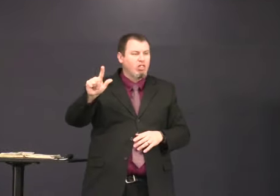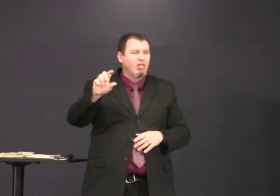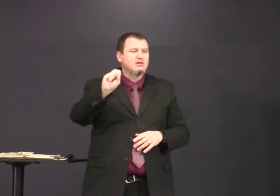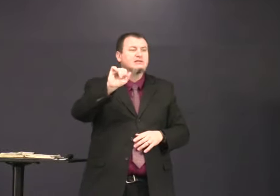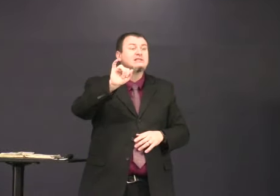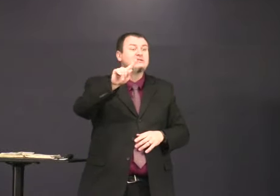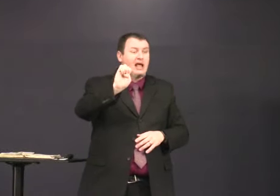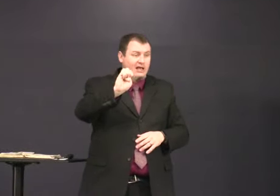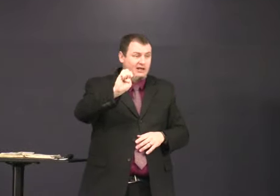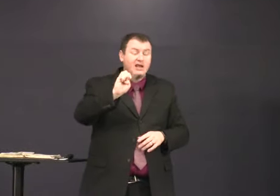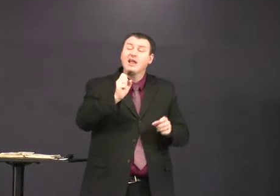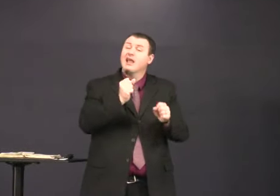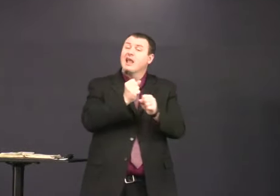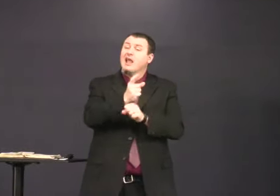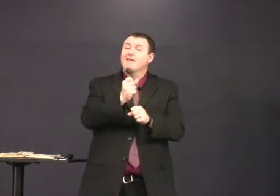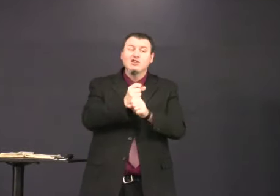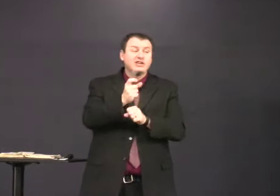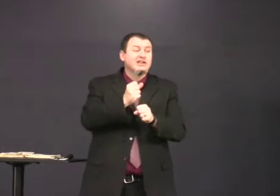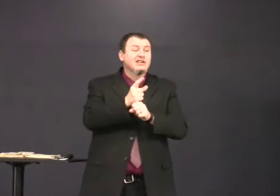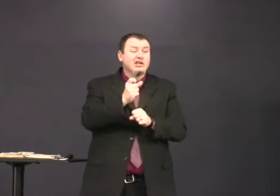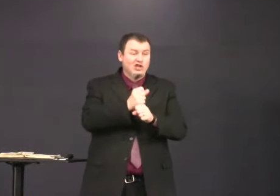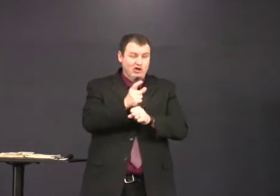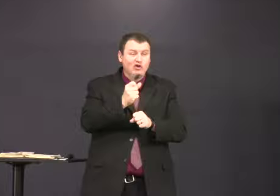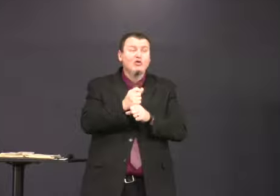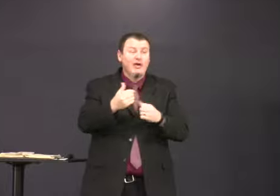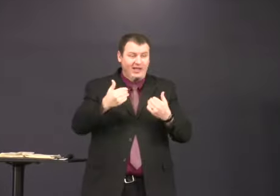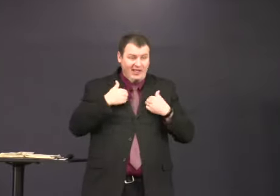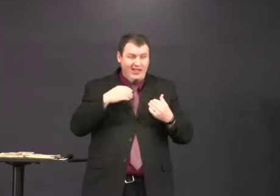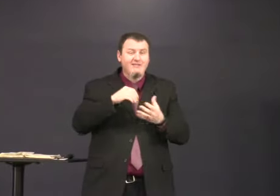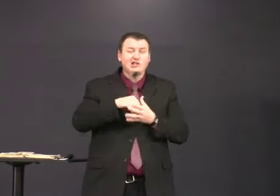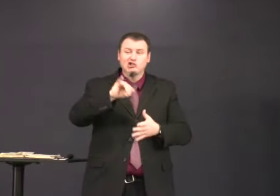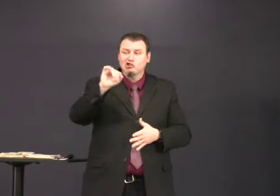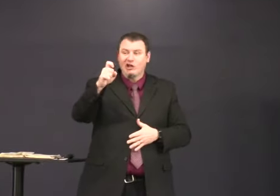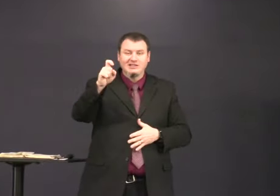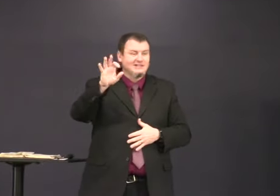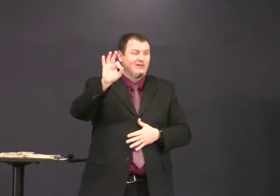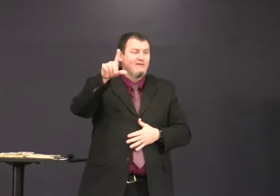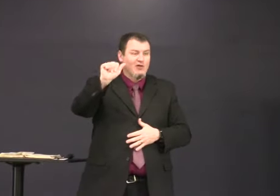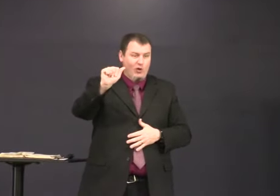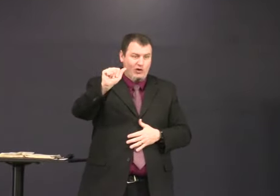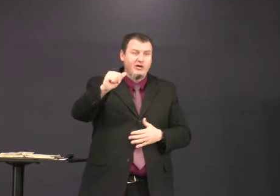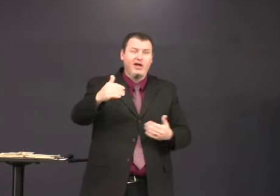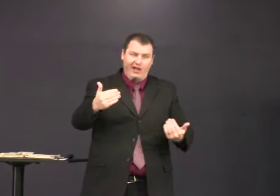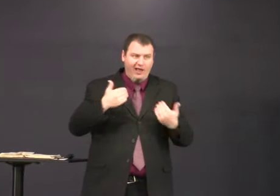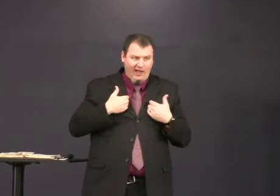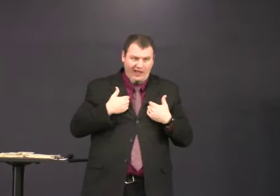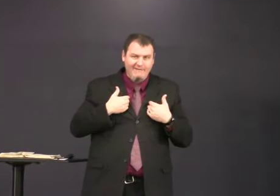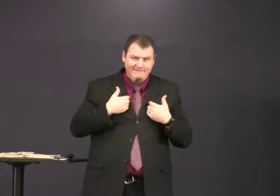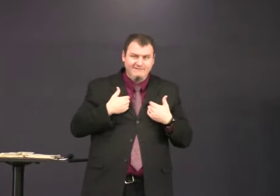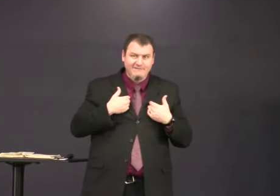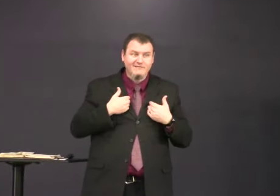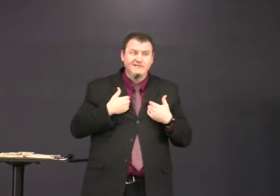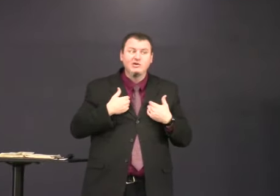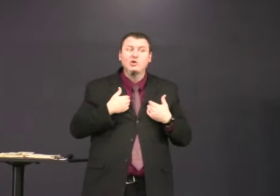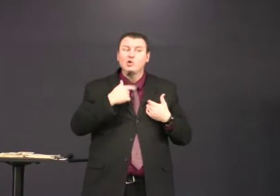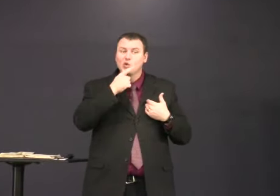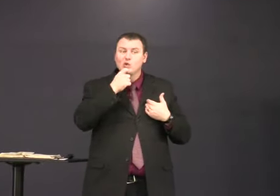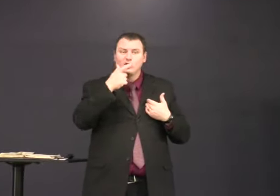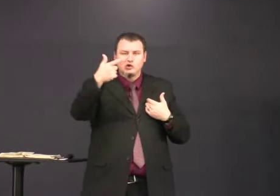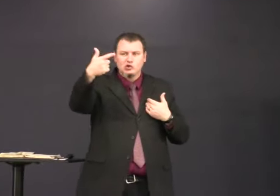a neutral side, a neutral stadium. And every year, there is one in Jacksonville, Florida. They have that,